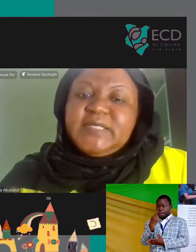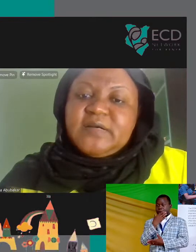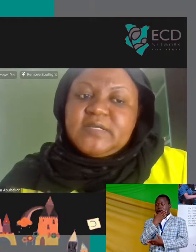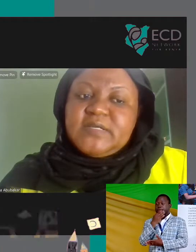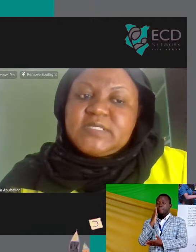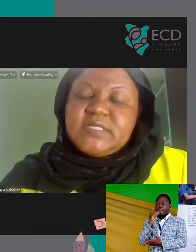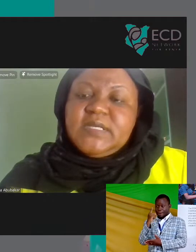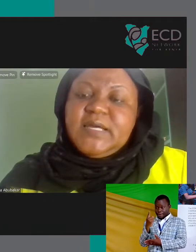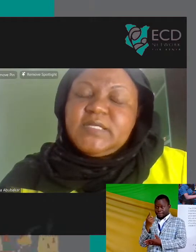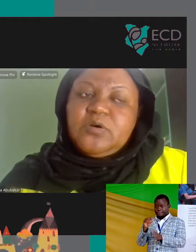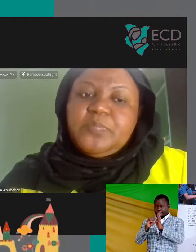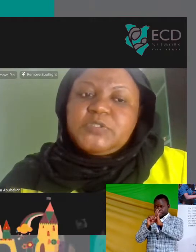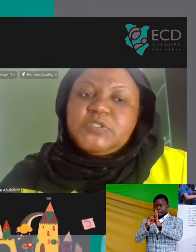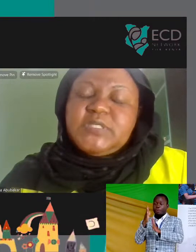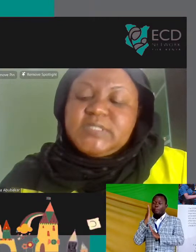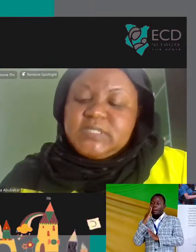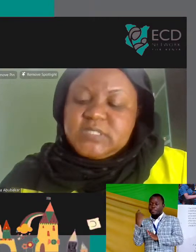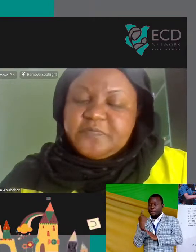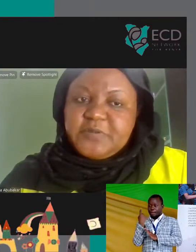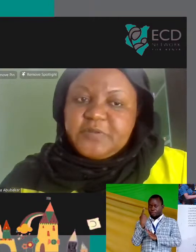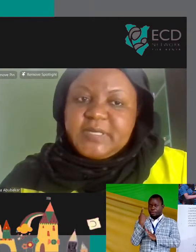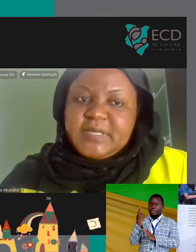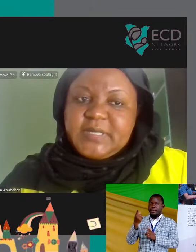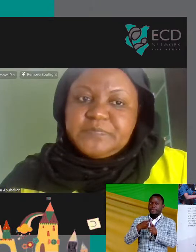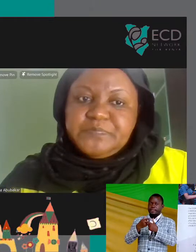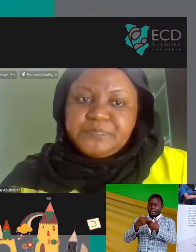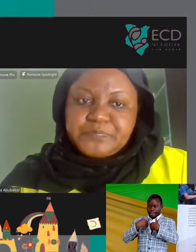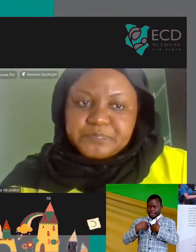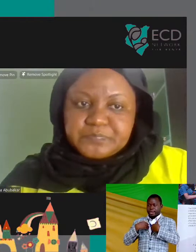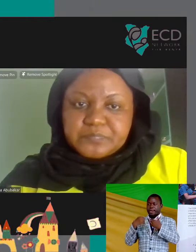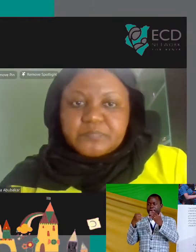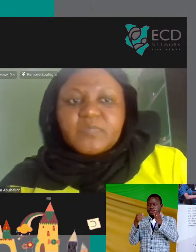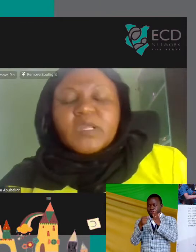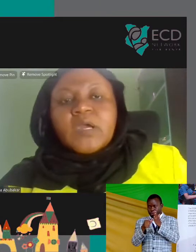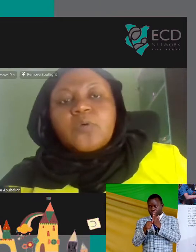a decrease in learning opportunities for their children.